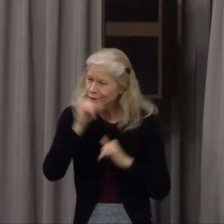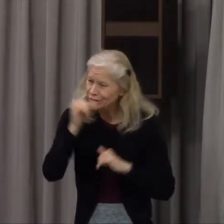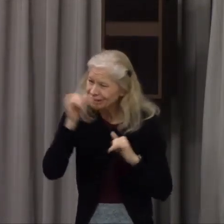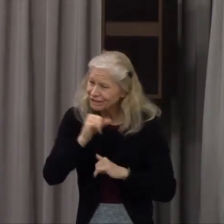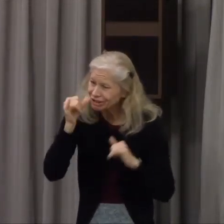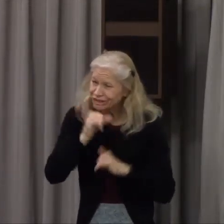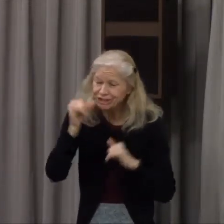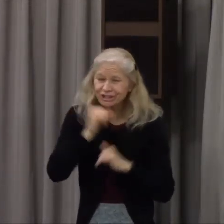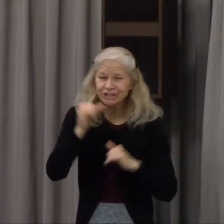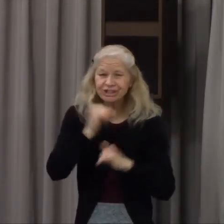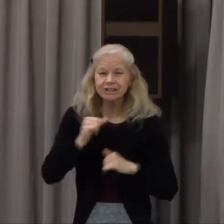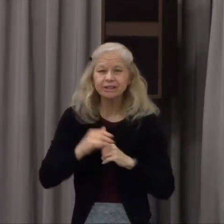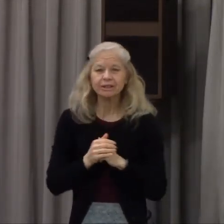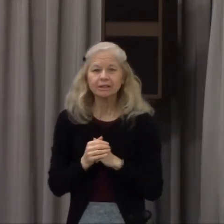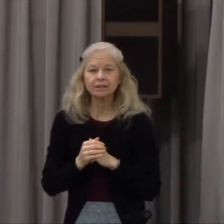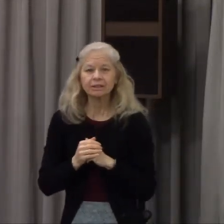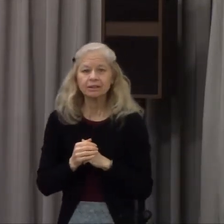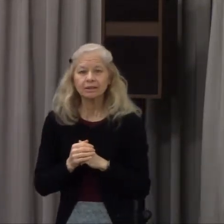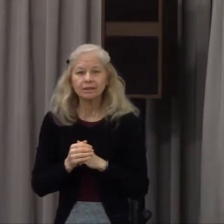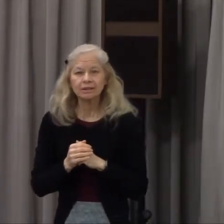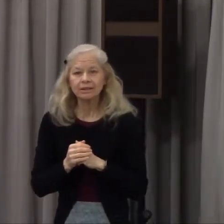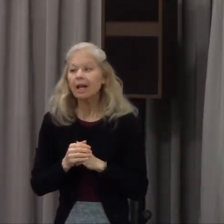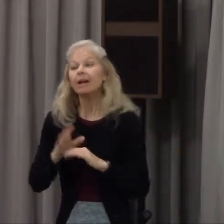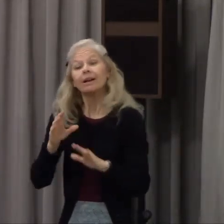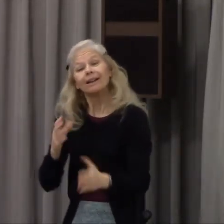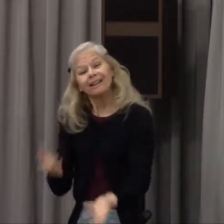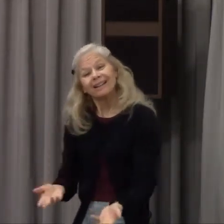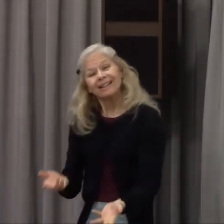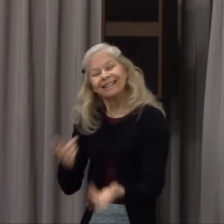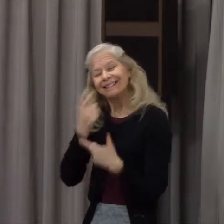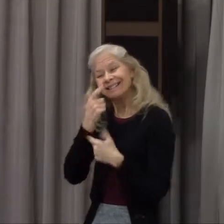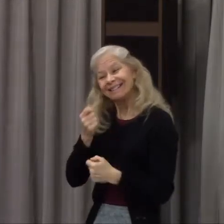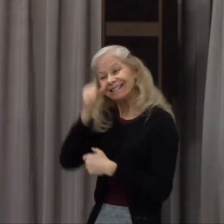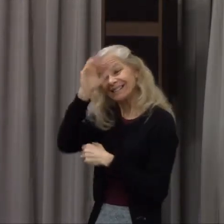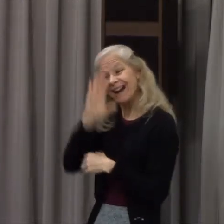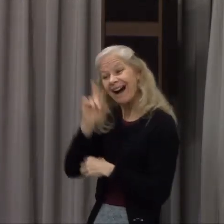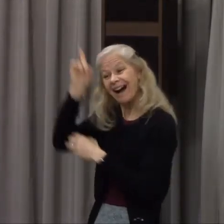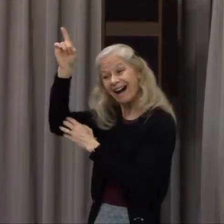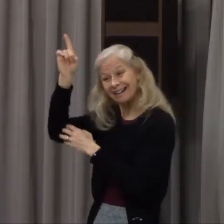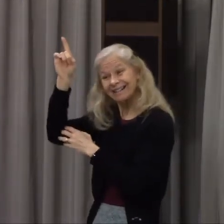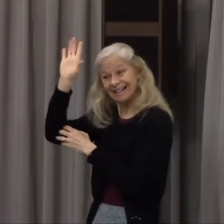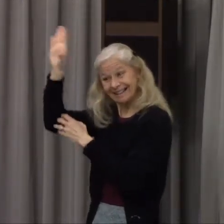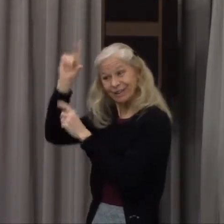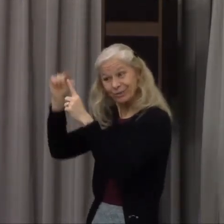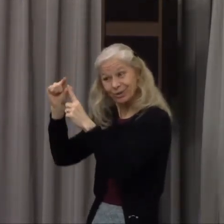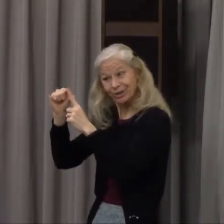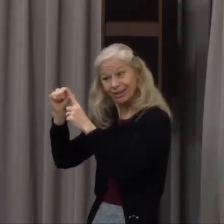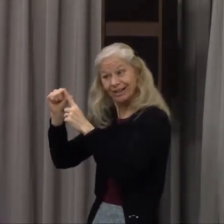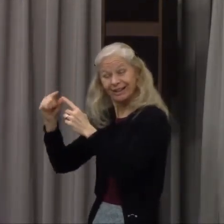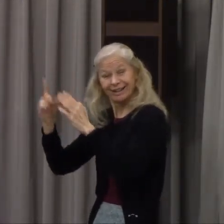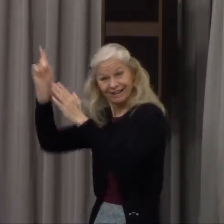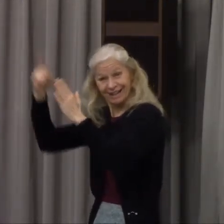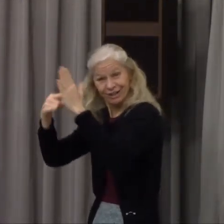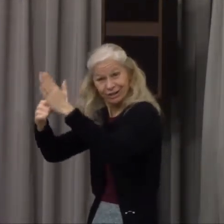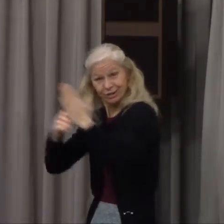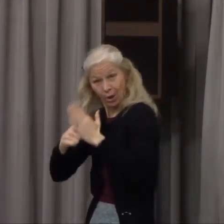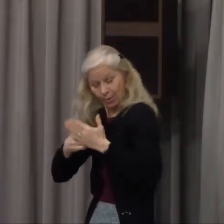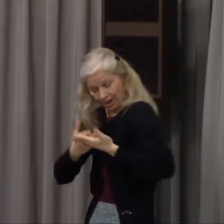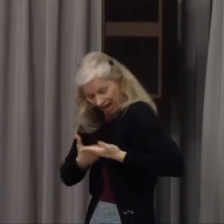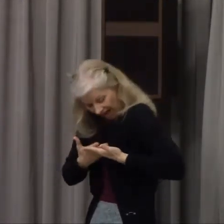for treatment. Because what's the treatment? If we confess our sins, He's faithful and just to forgive us our sins and to cleanse